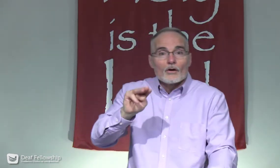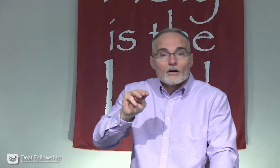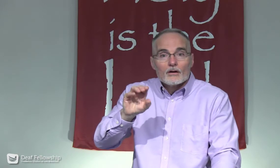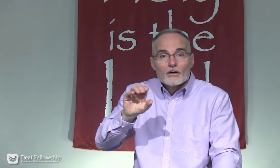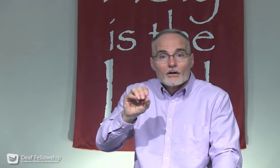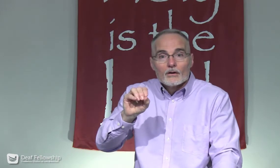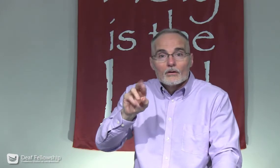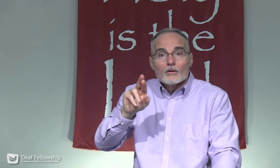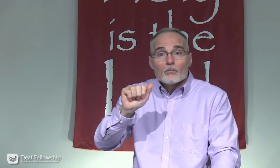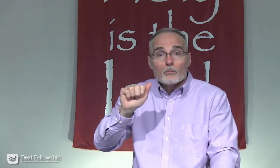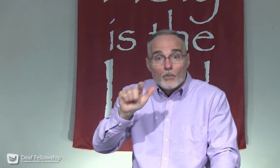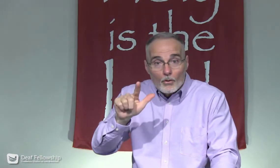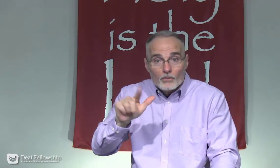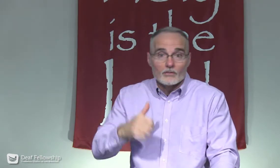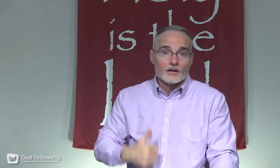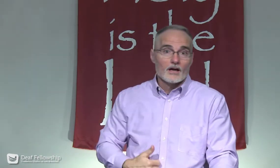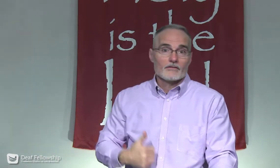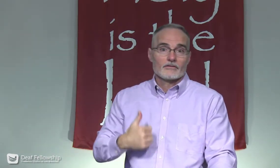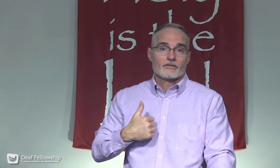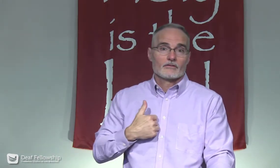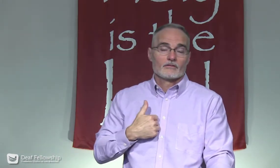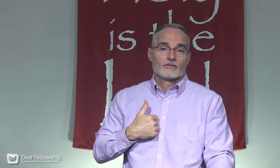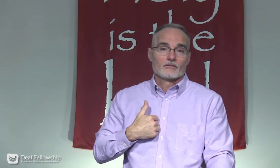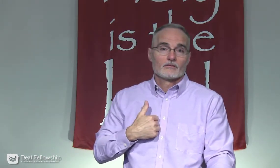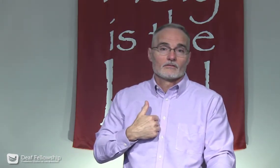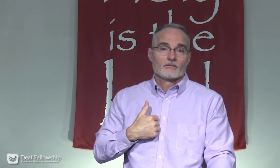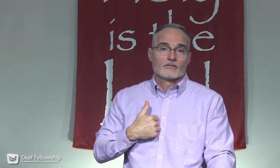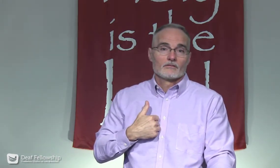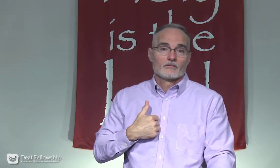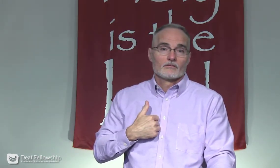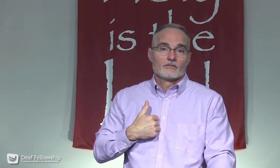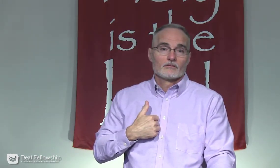he judges your moral life,